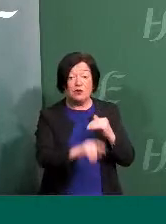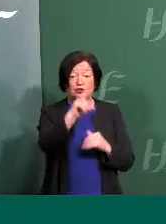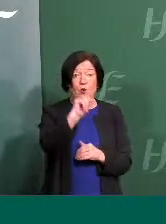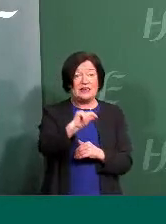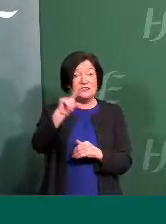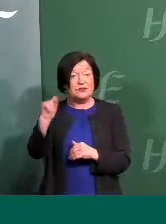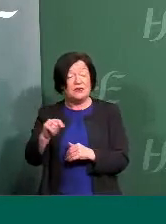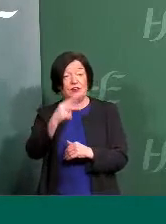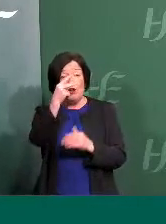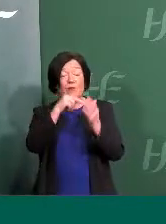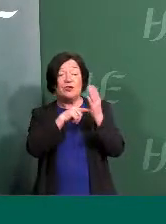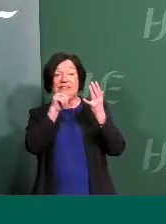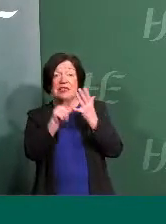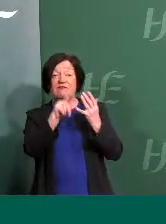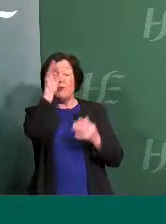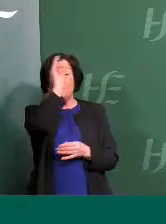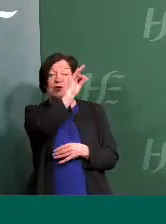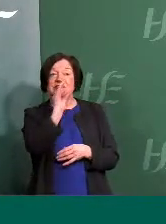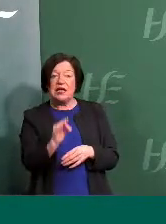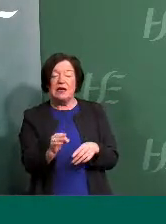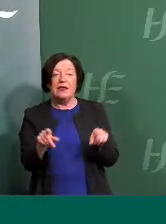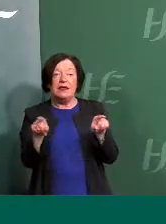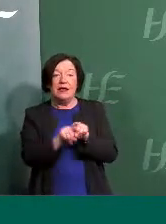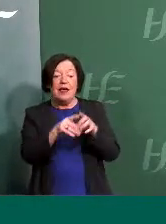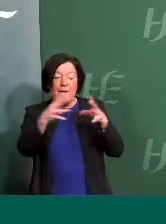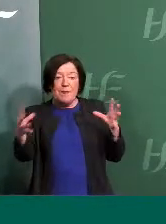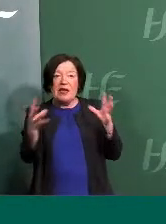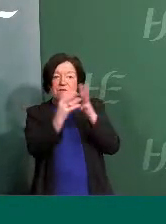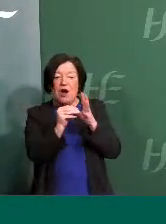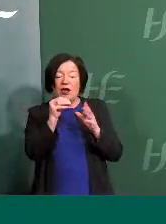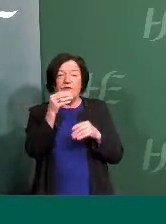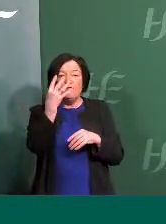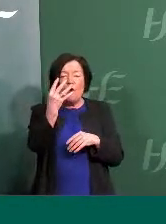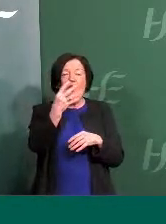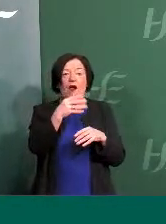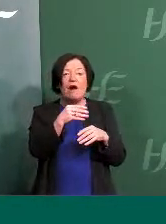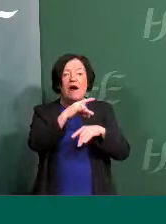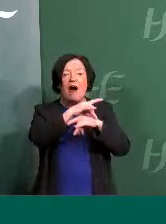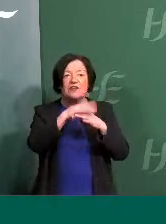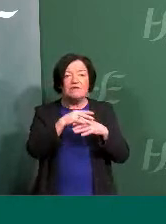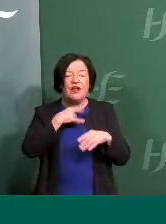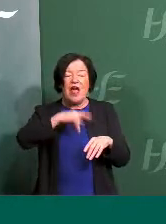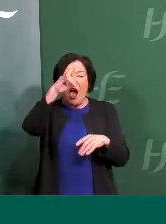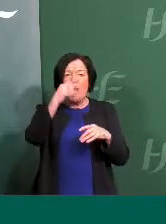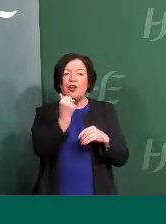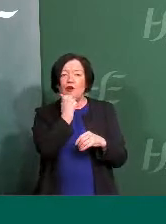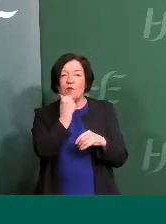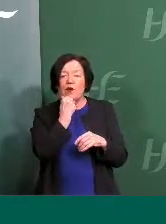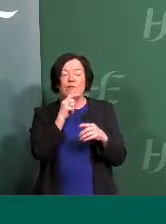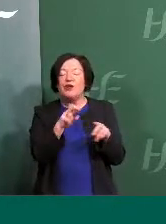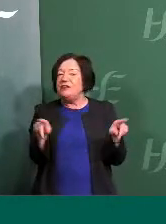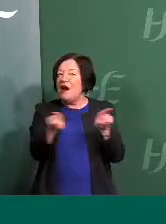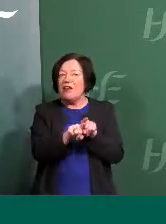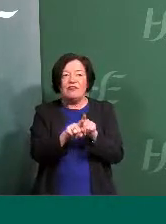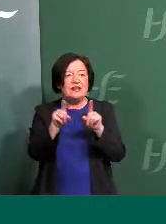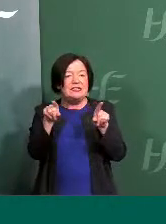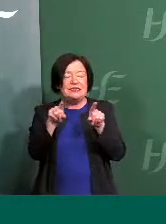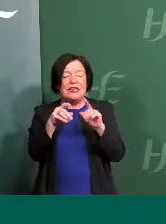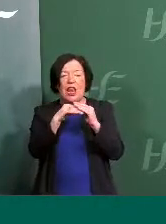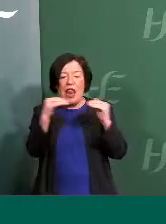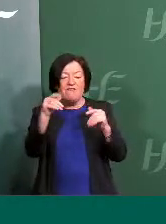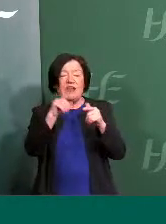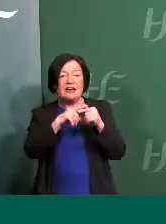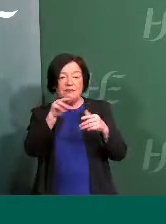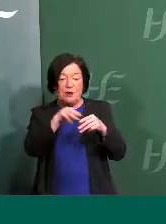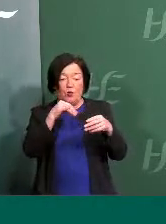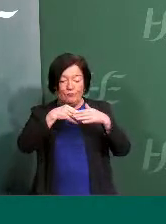by 3.7%. So similar, big Model 4 hospital, very high levels of activity, but not the same level of admissions. And what we can